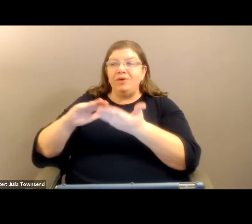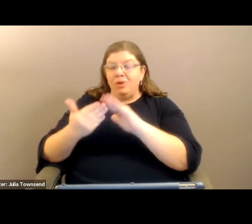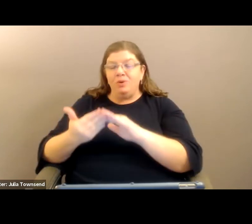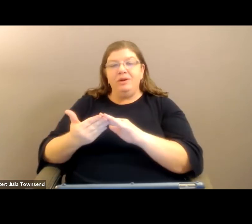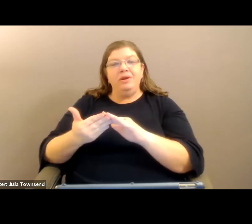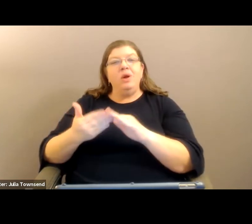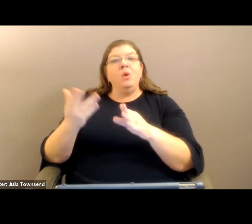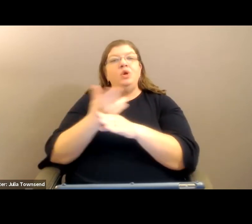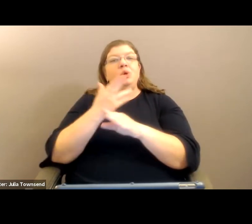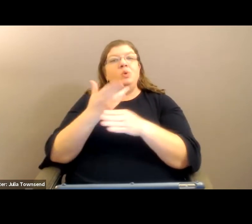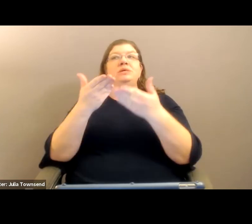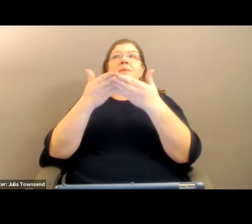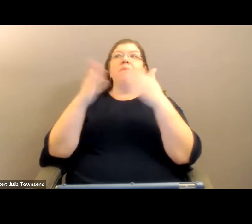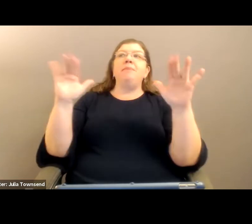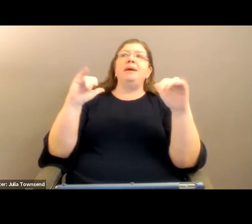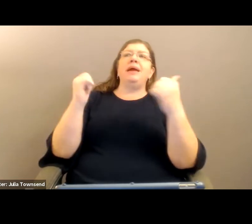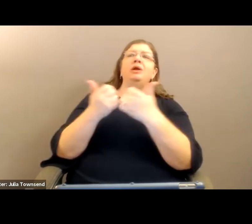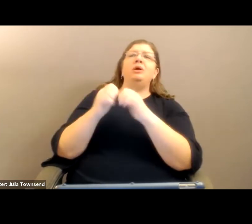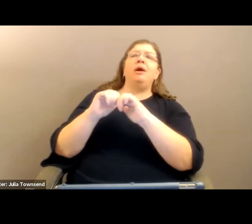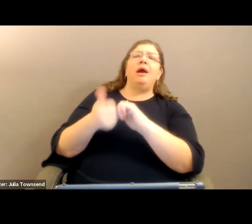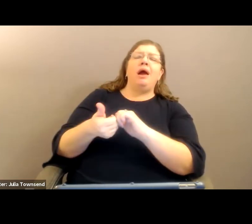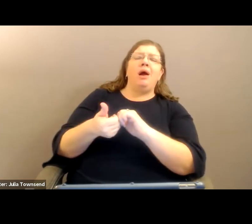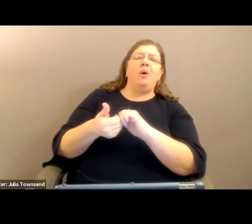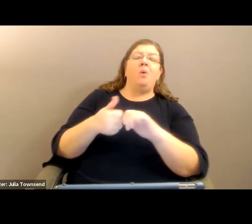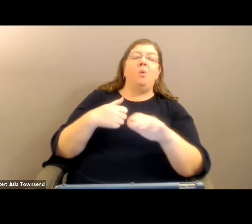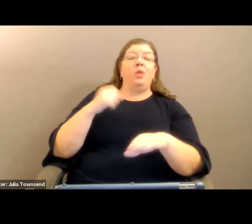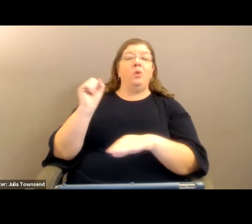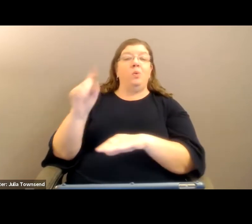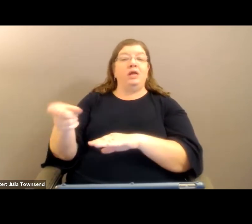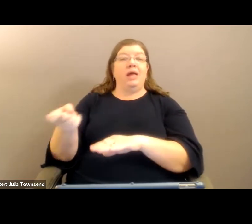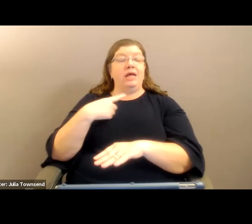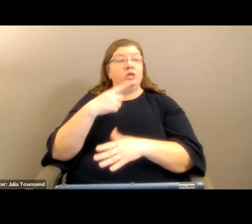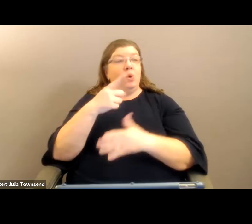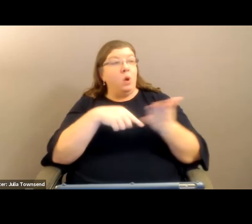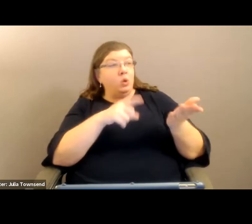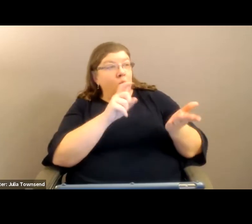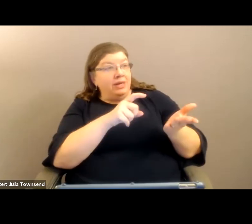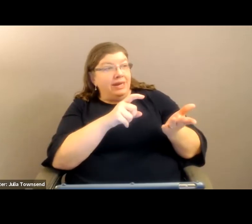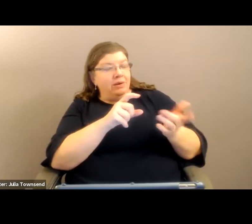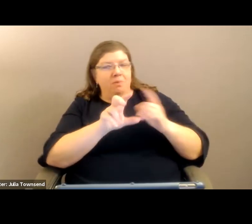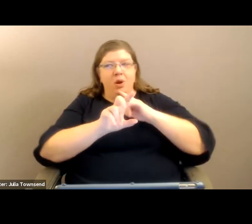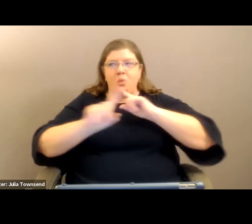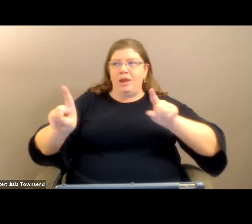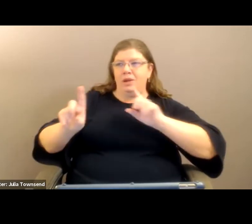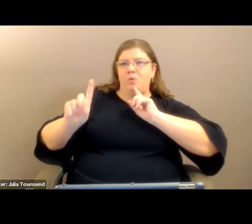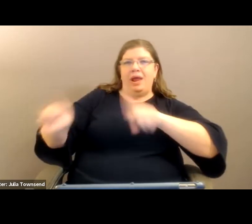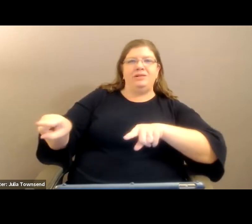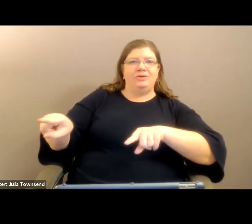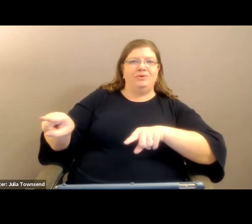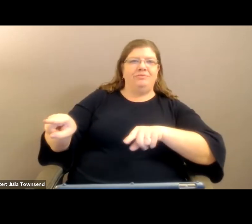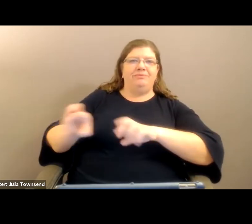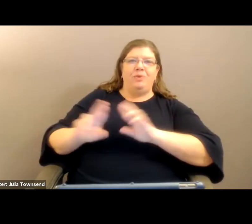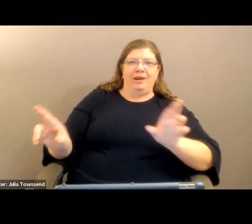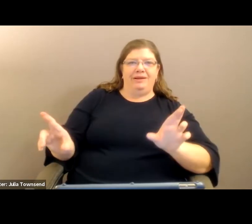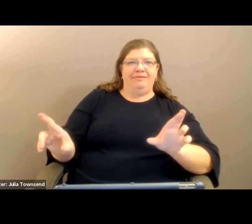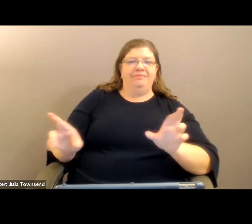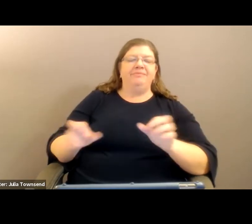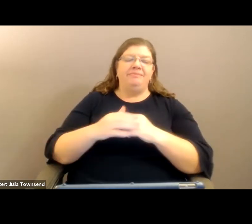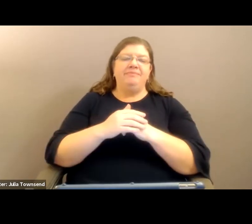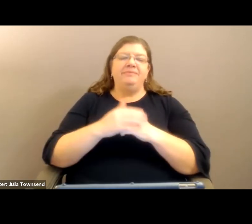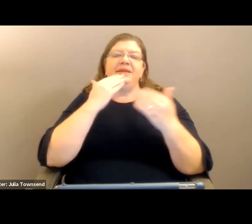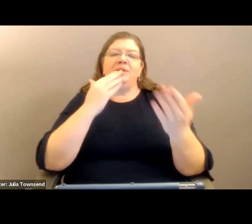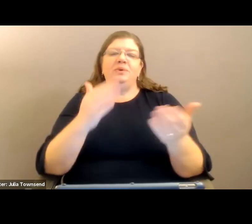our public agencies? And when the question is asked, what do you need? We need to be ready to answer it. So thank you. Thank